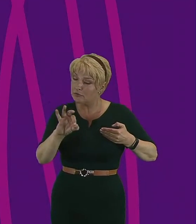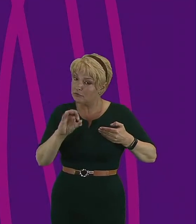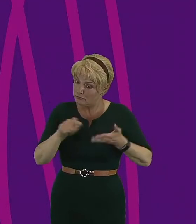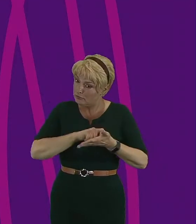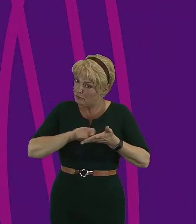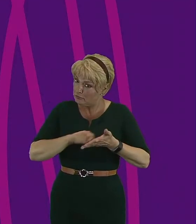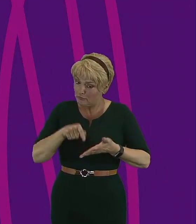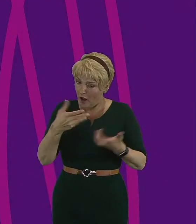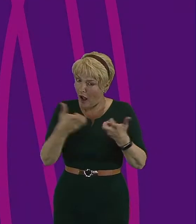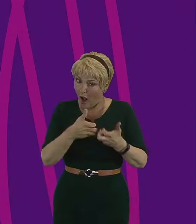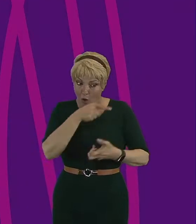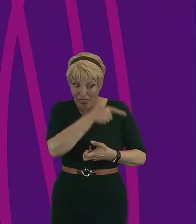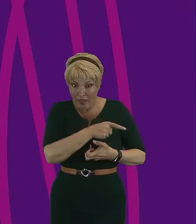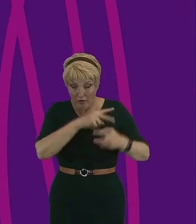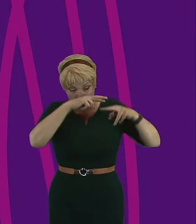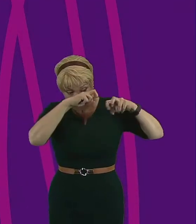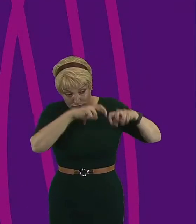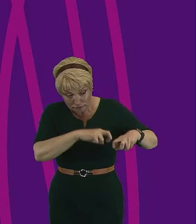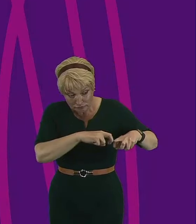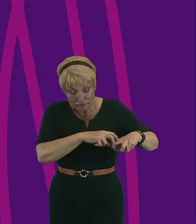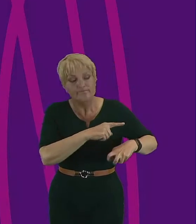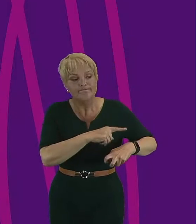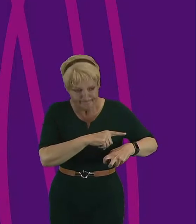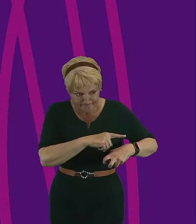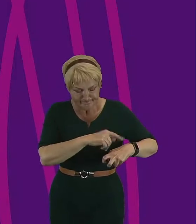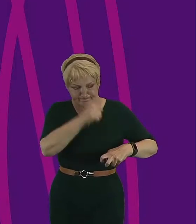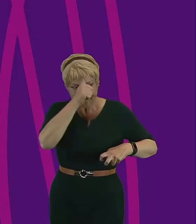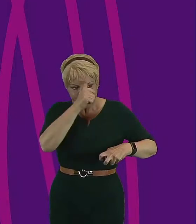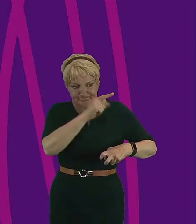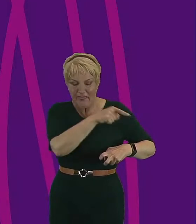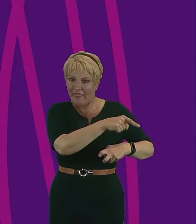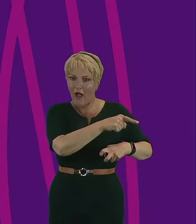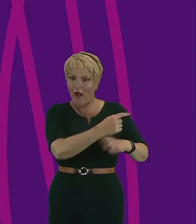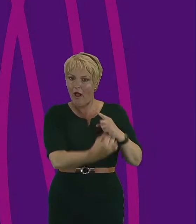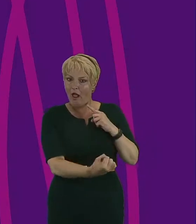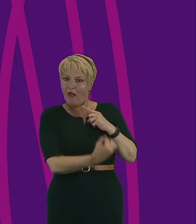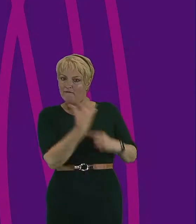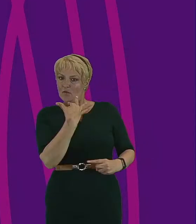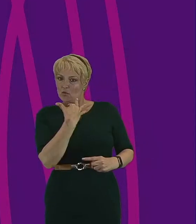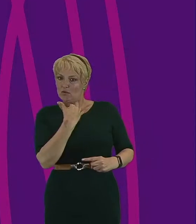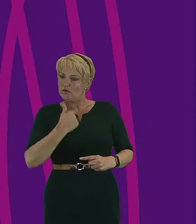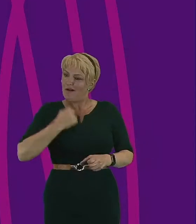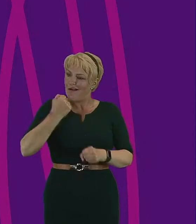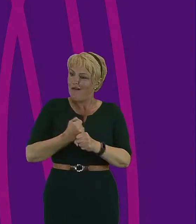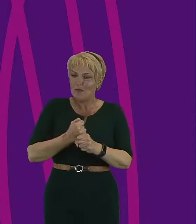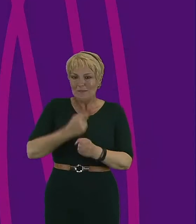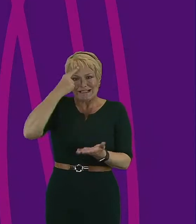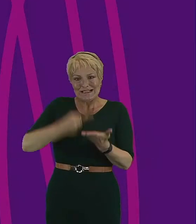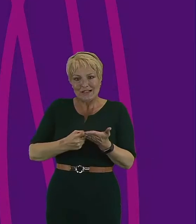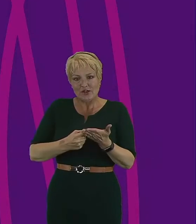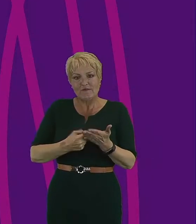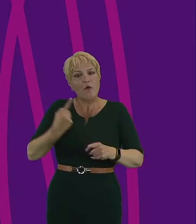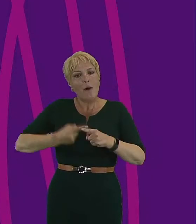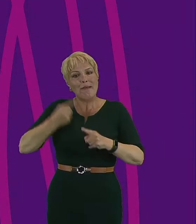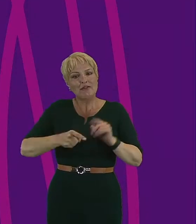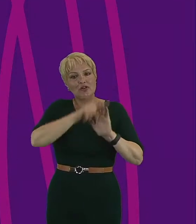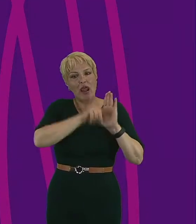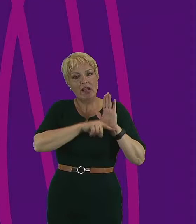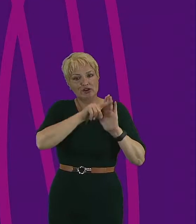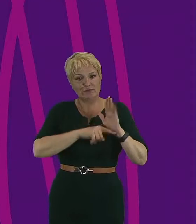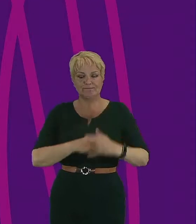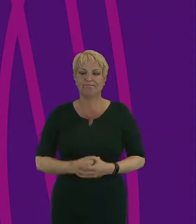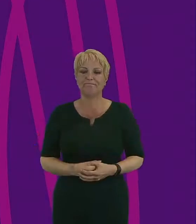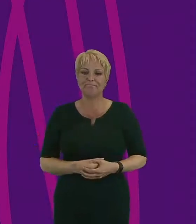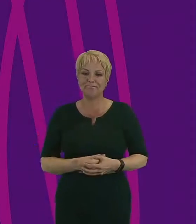has informed the Government's consideration of the emergency legislation since the last reporting period, please. Cabinet